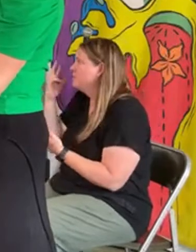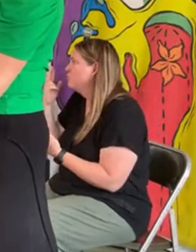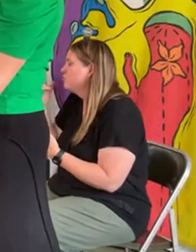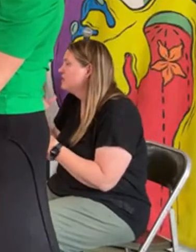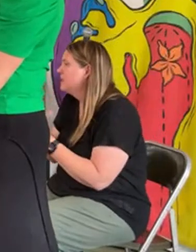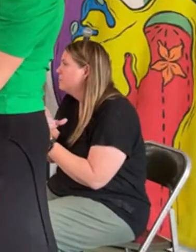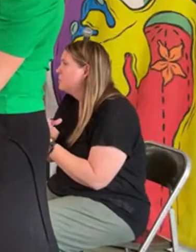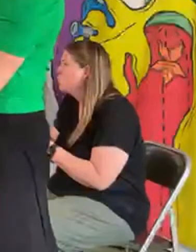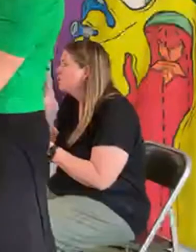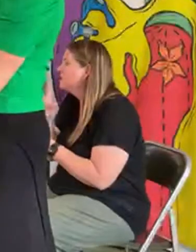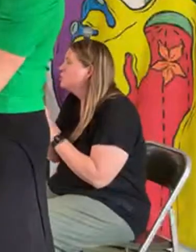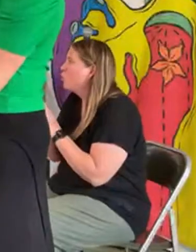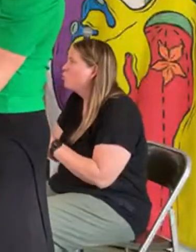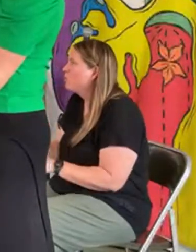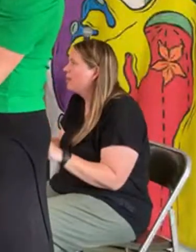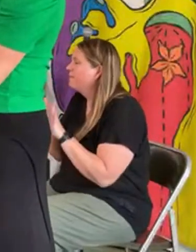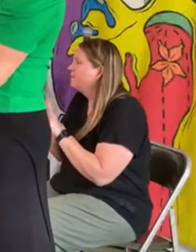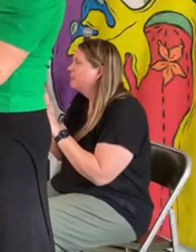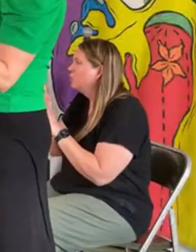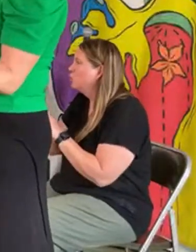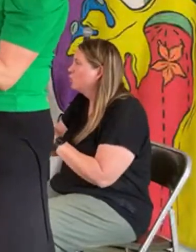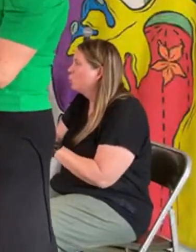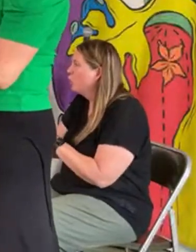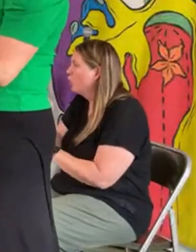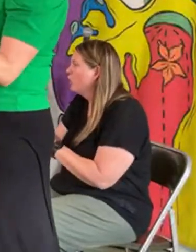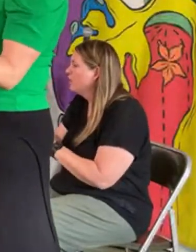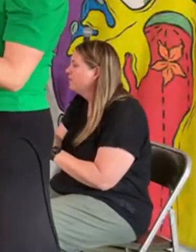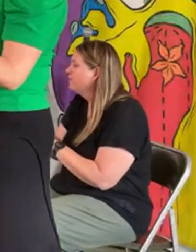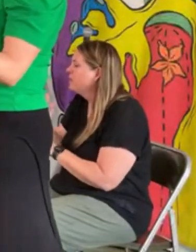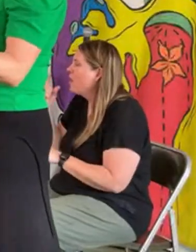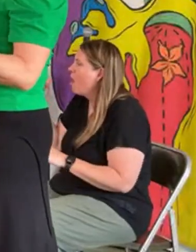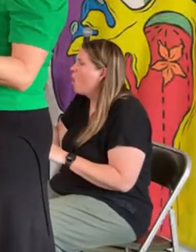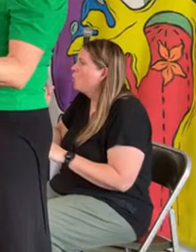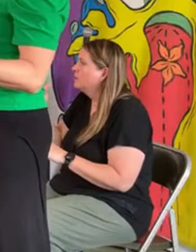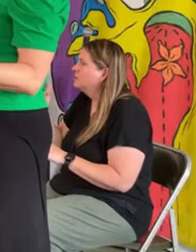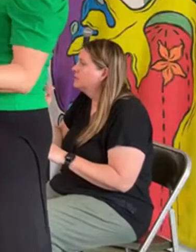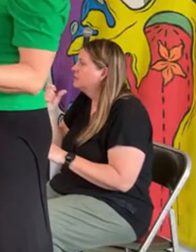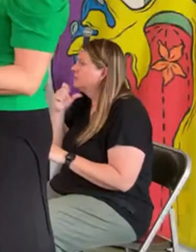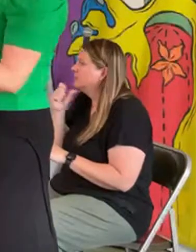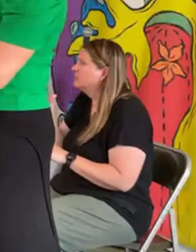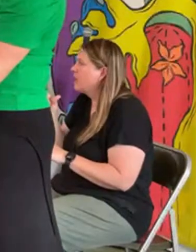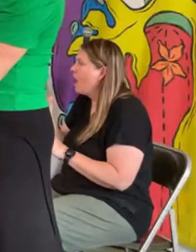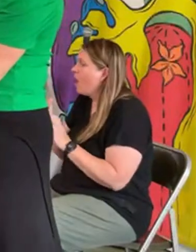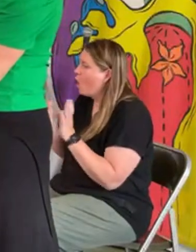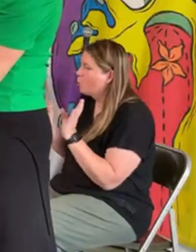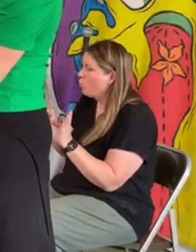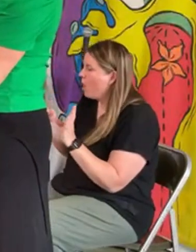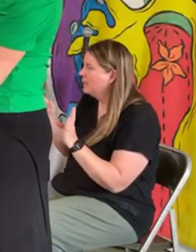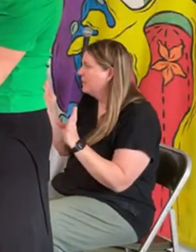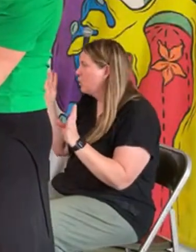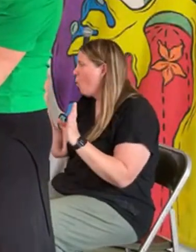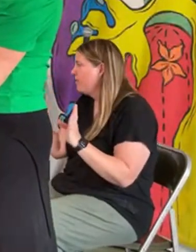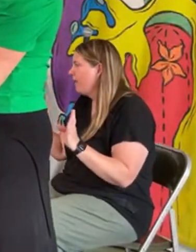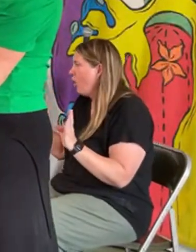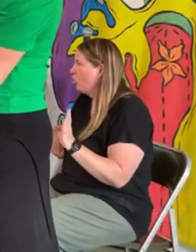strikes me as so relevant in your work, always being not on one end or the other of a binary.